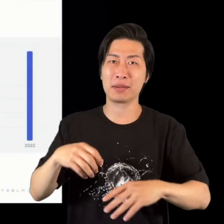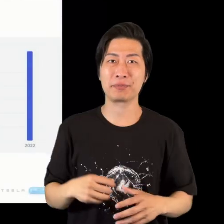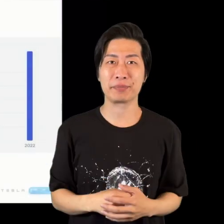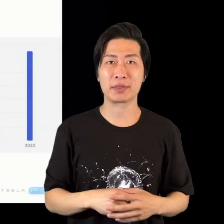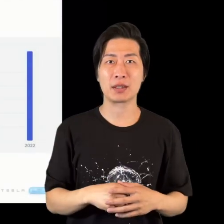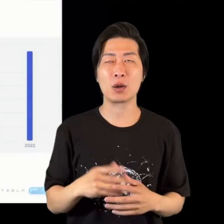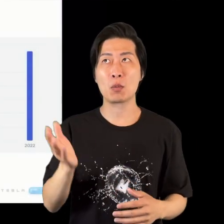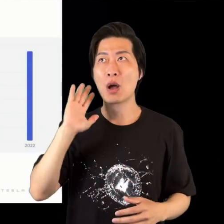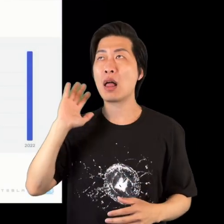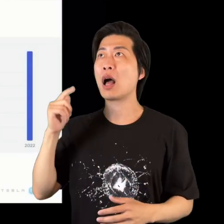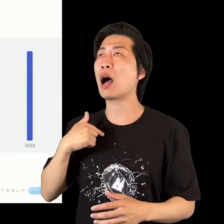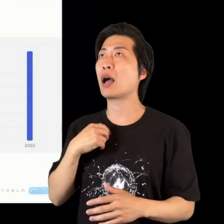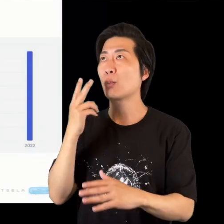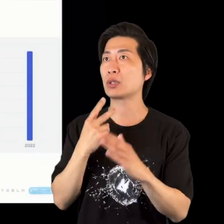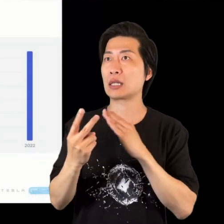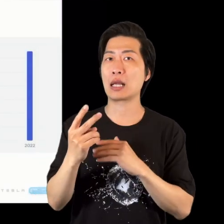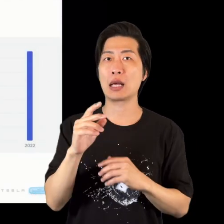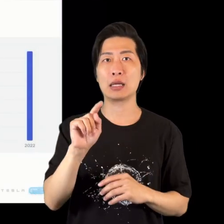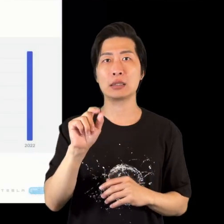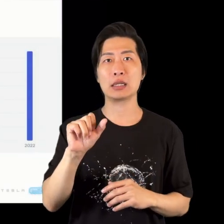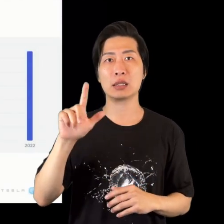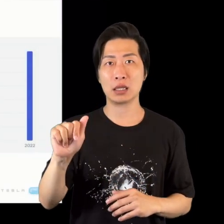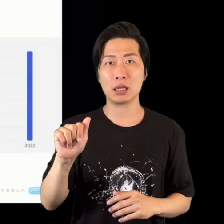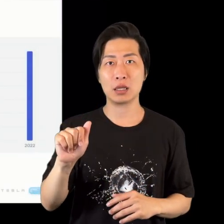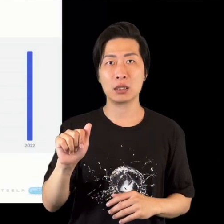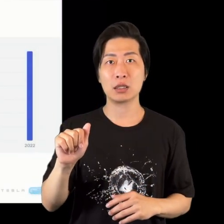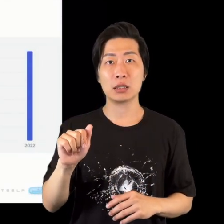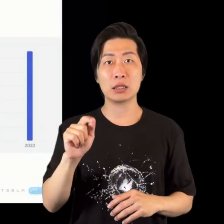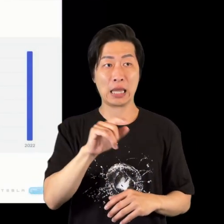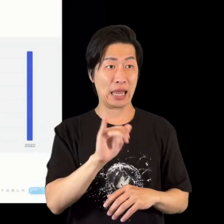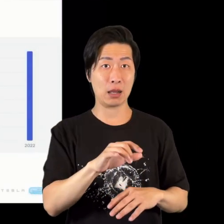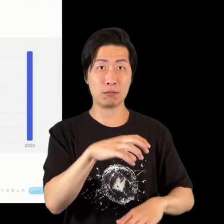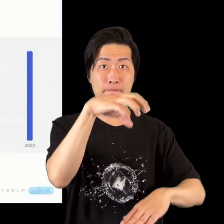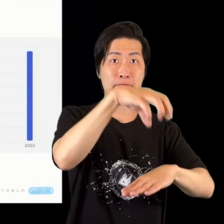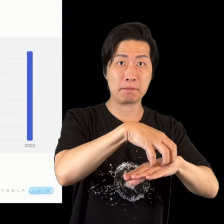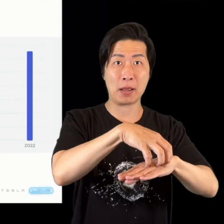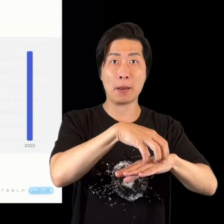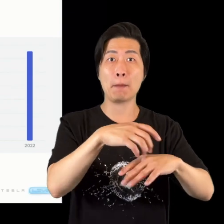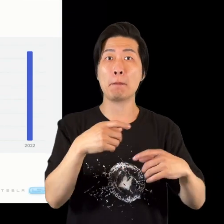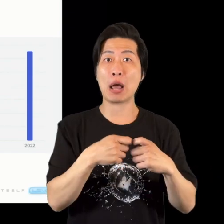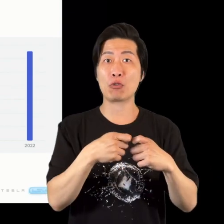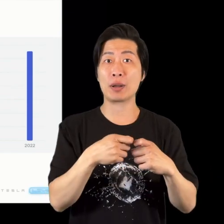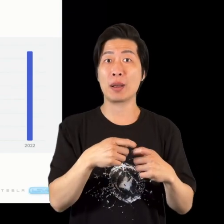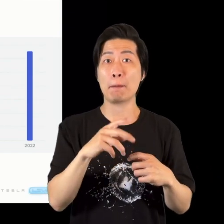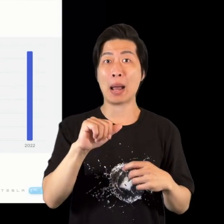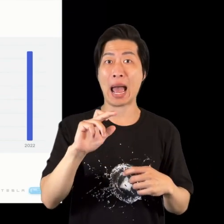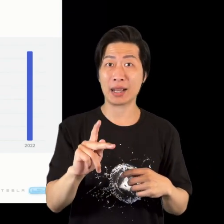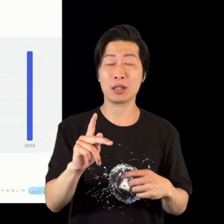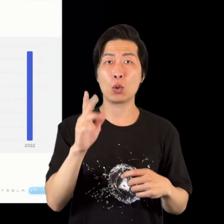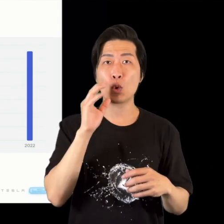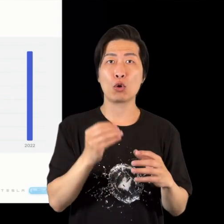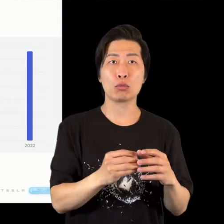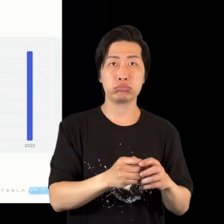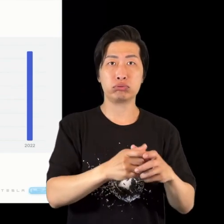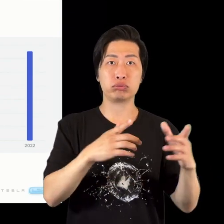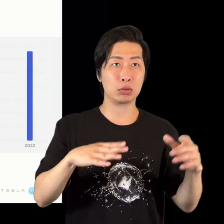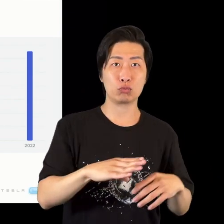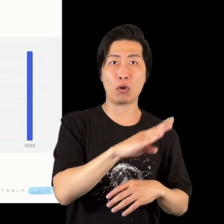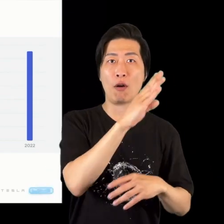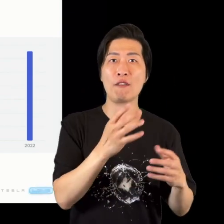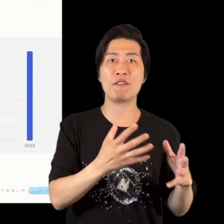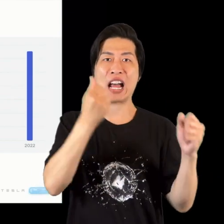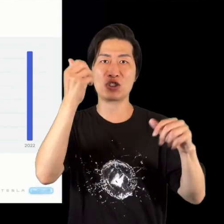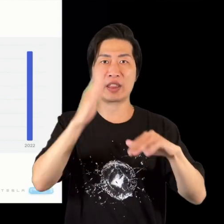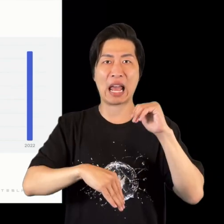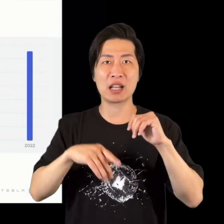Tesla stationary battery pack business would actually grow faster than the automotive side of things, and that's exactly what has